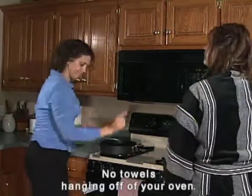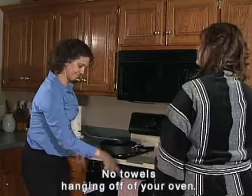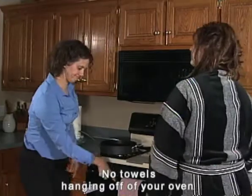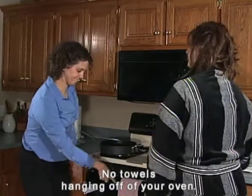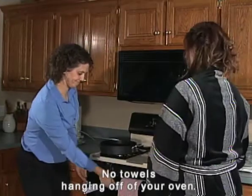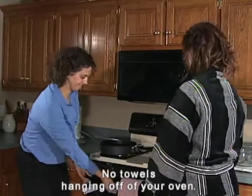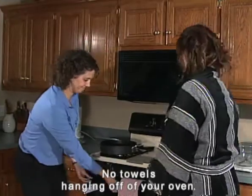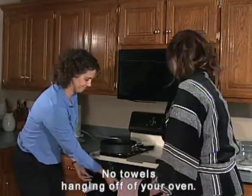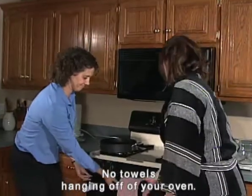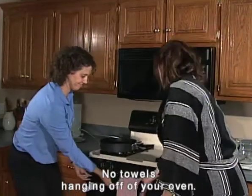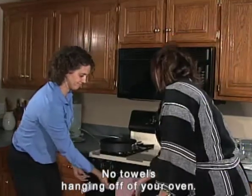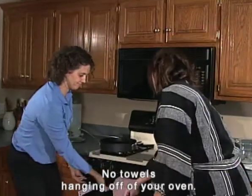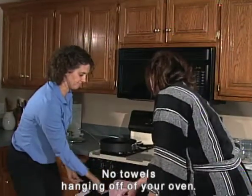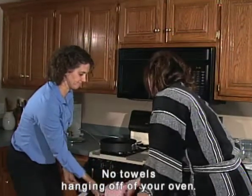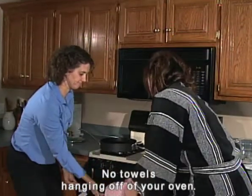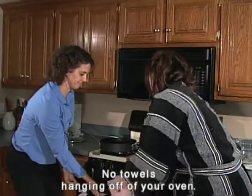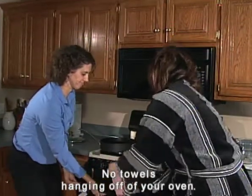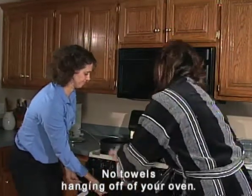No towels hanging off of your oven.